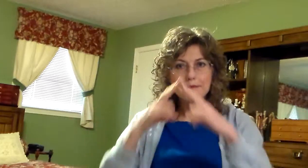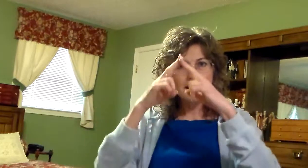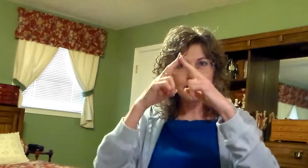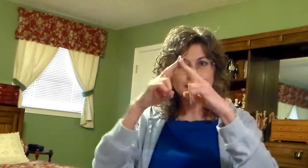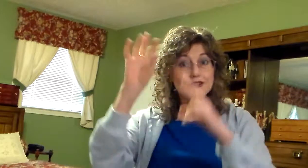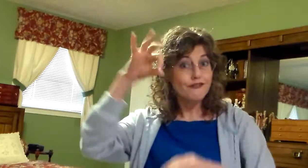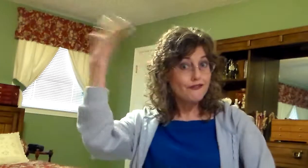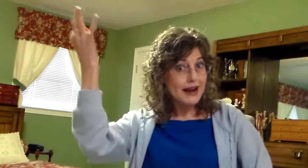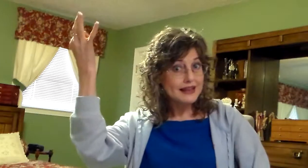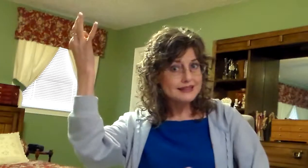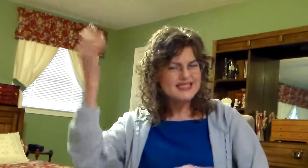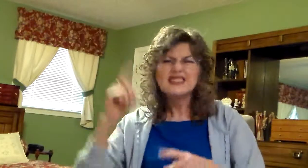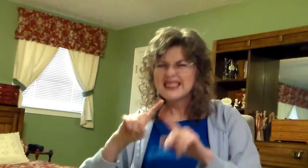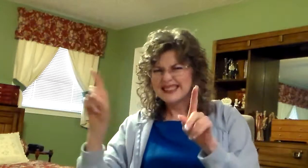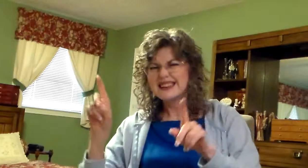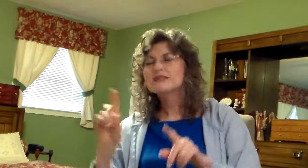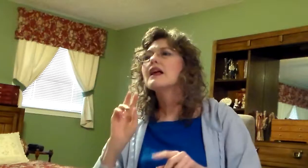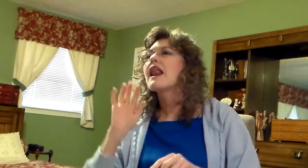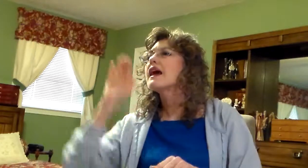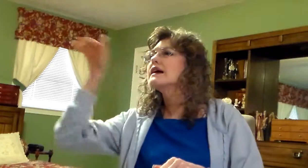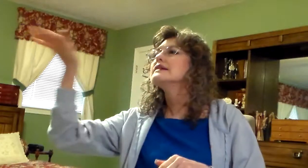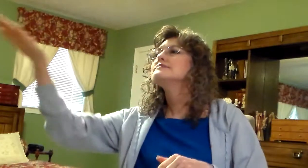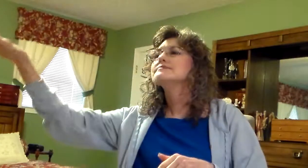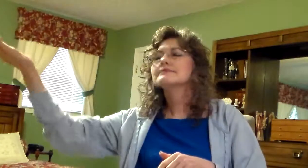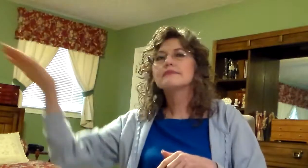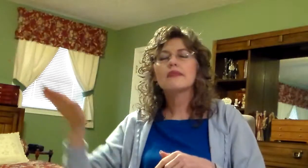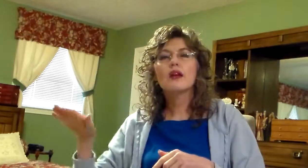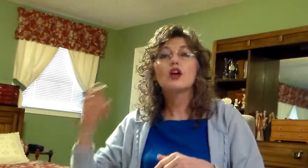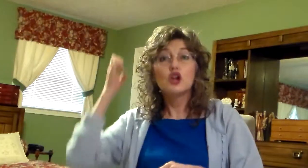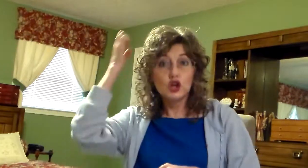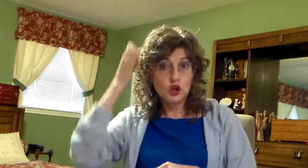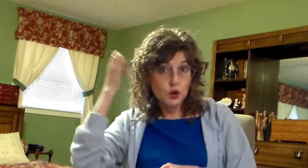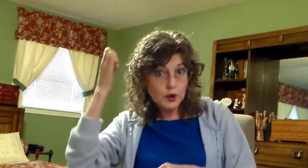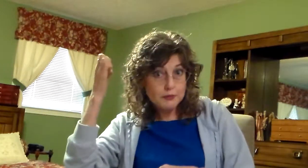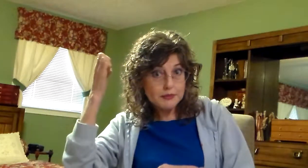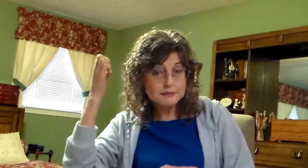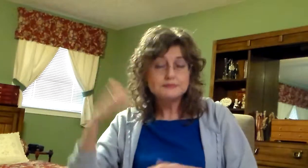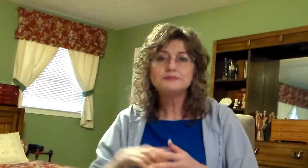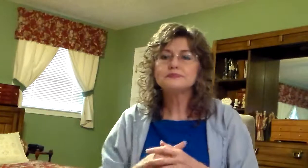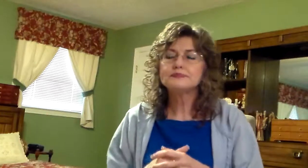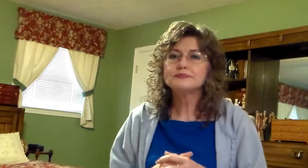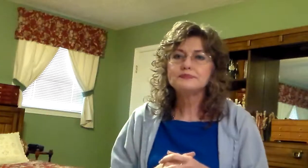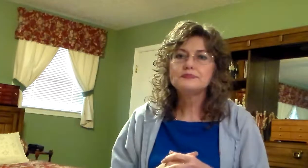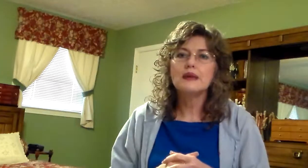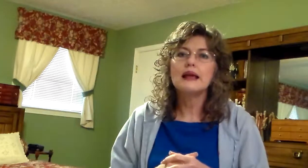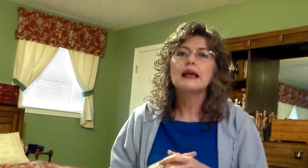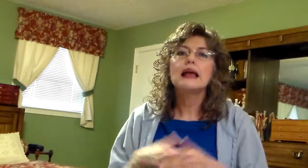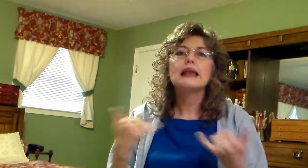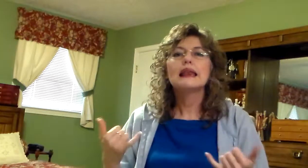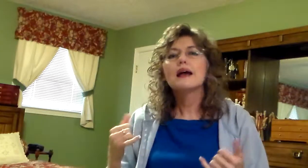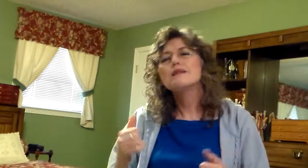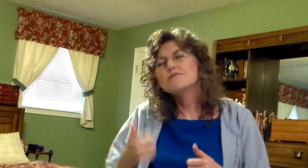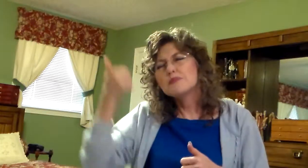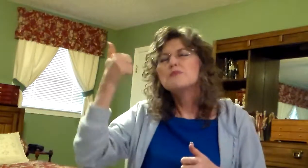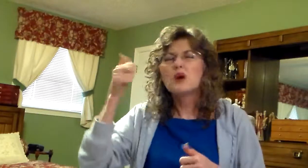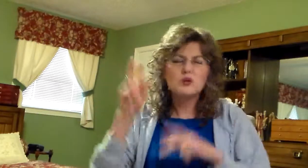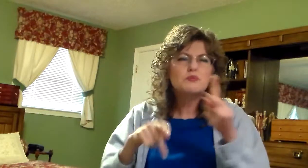a different country. It's across the Atlantic Ocean in a place called Europe. Now, most people know me as the Lady Liberty